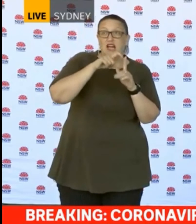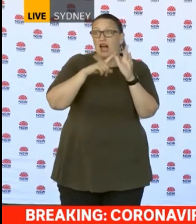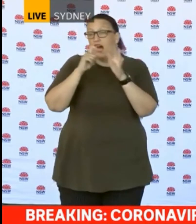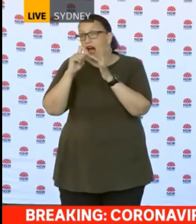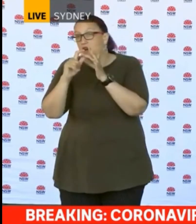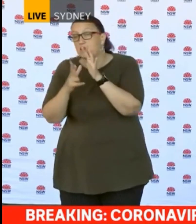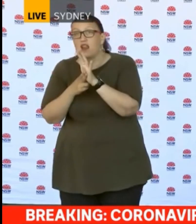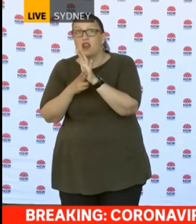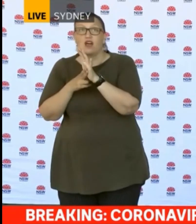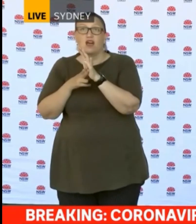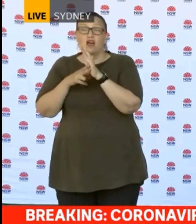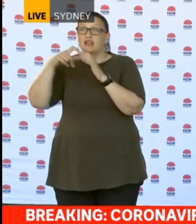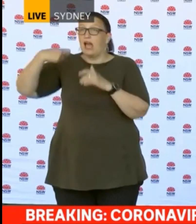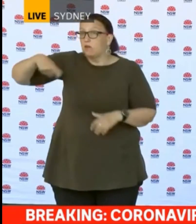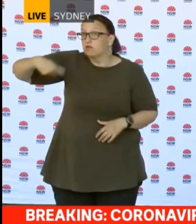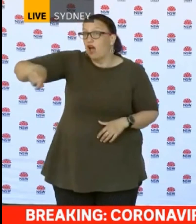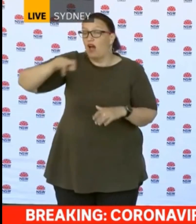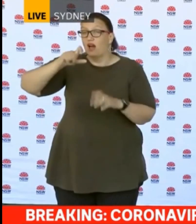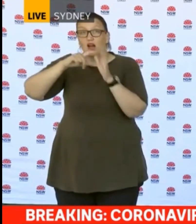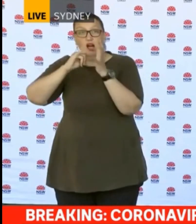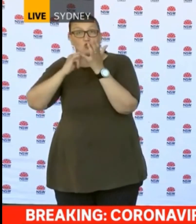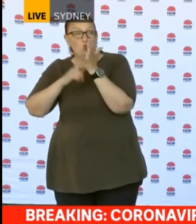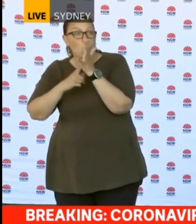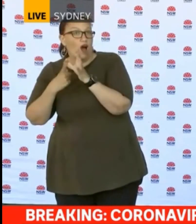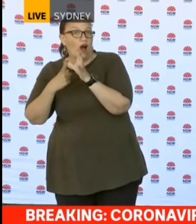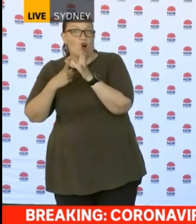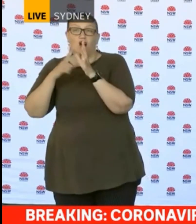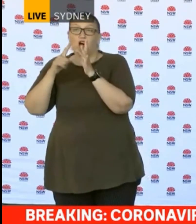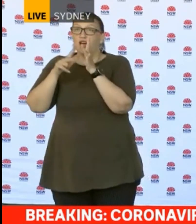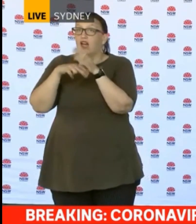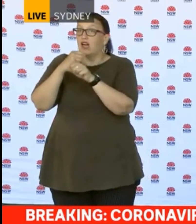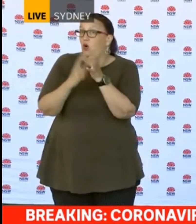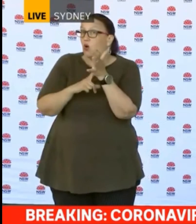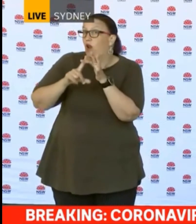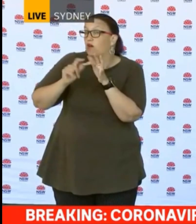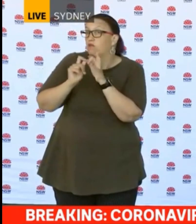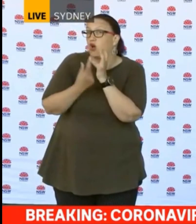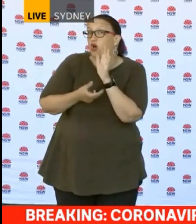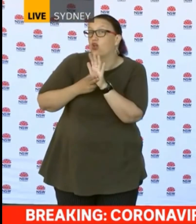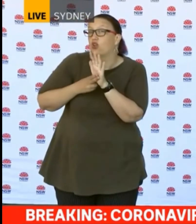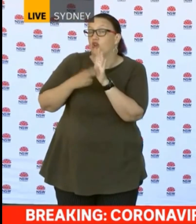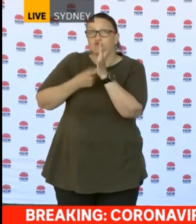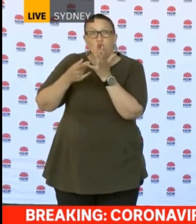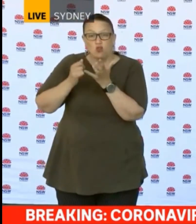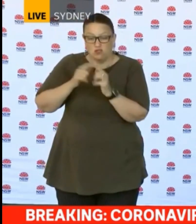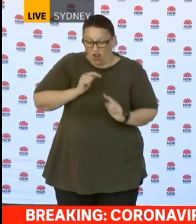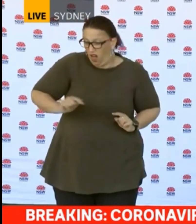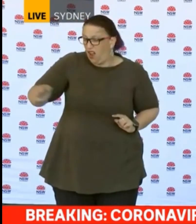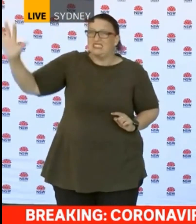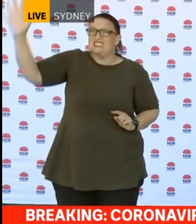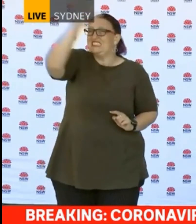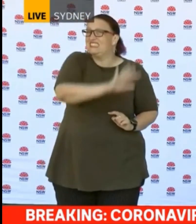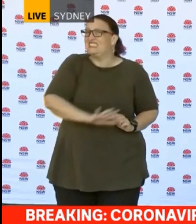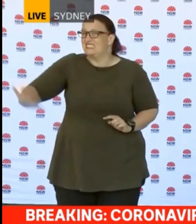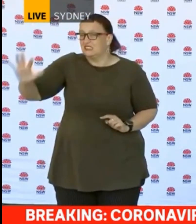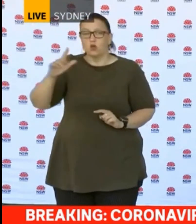Amberville, Appin, Campbelltown, Casula, Ingleburn, Minto, Raby, Roos, just to name a few. So